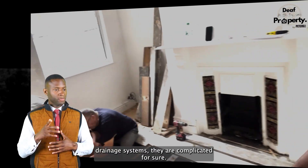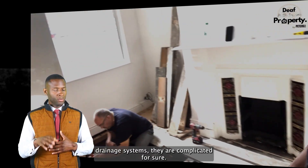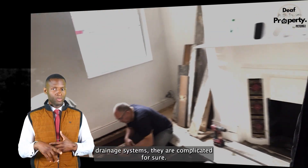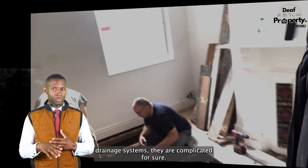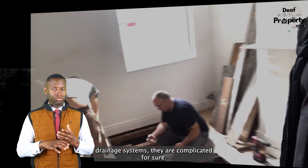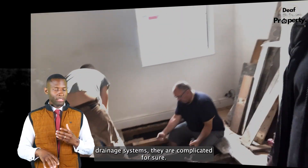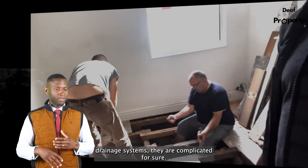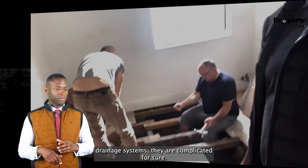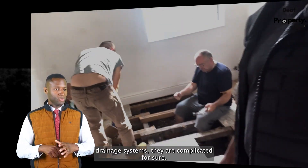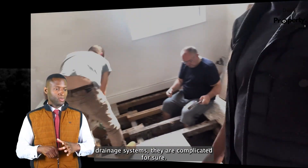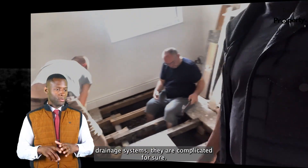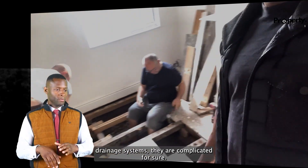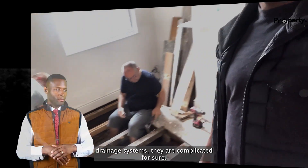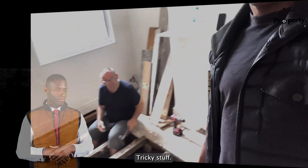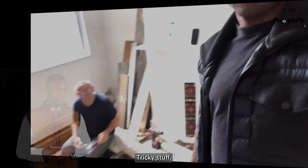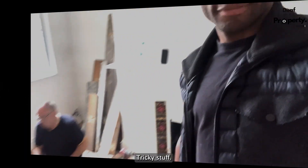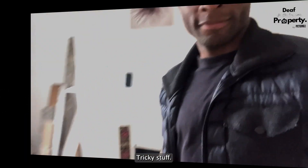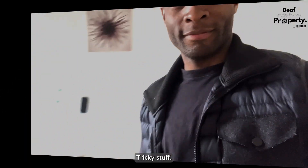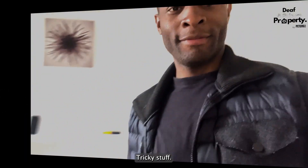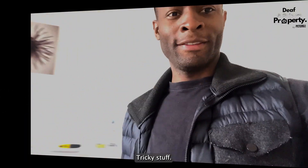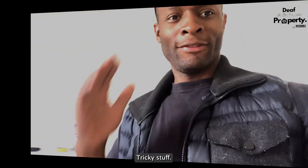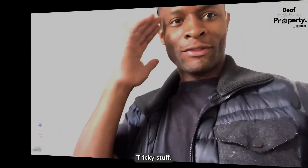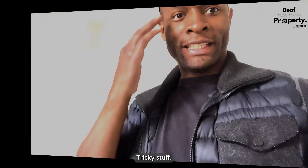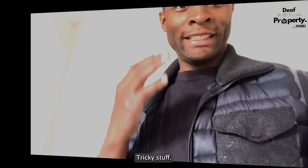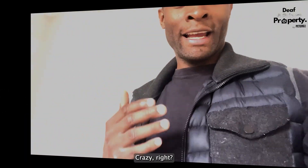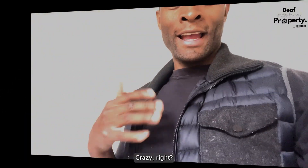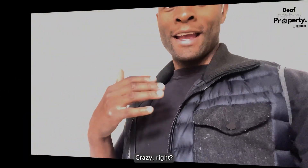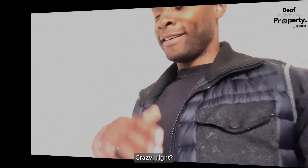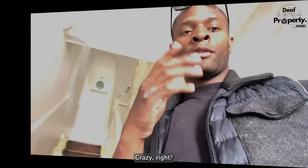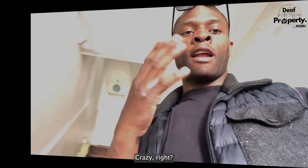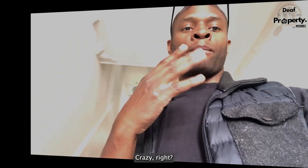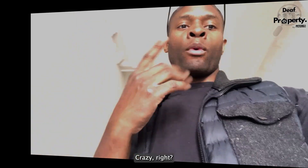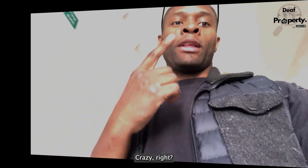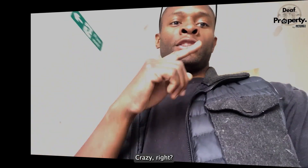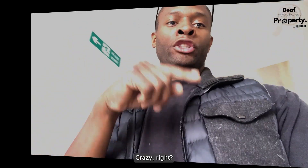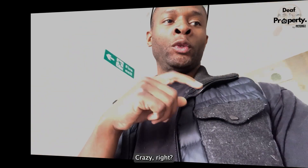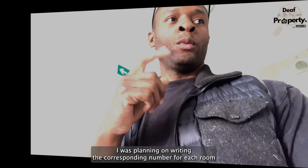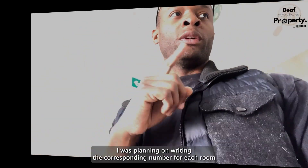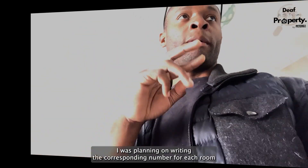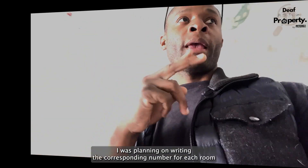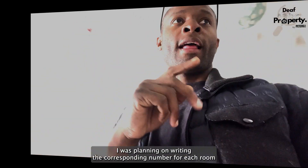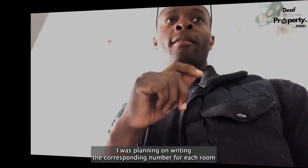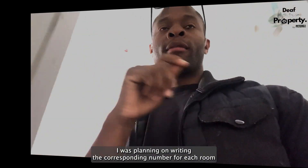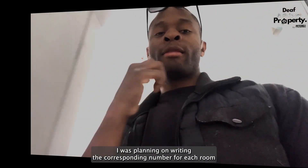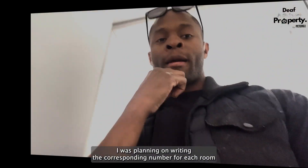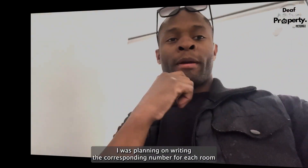Drainage systems, they are complicated for sure. Tricky stuff. Crazy, right? I was planning on writing